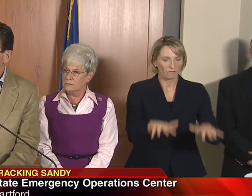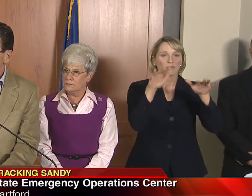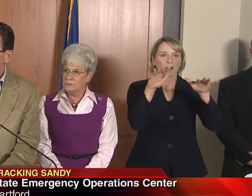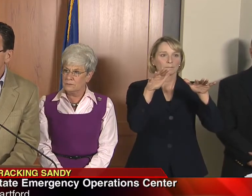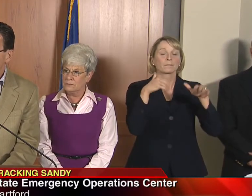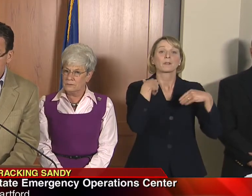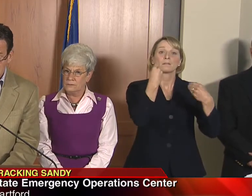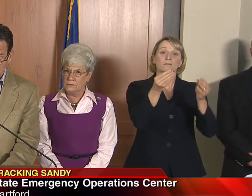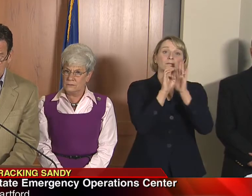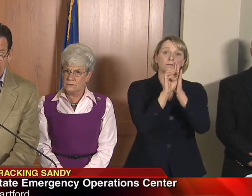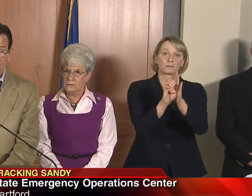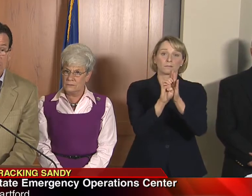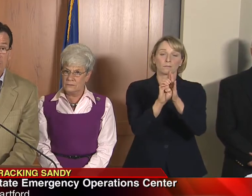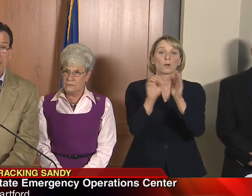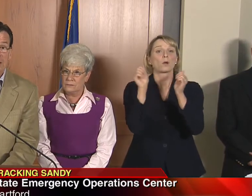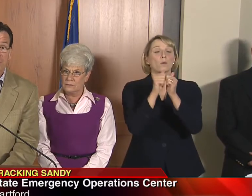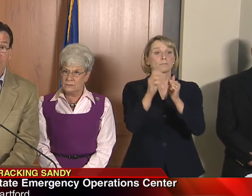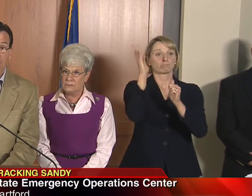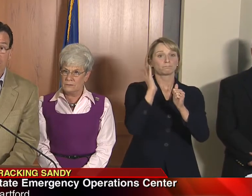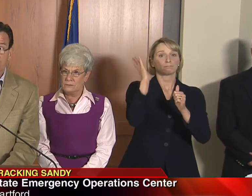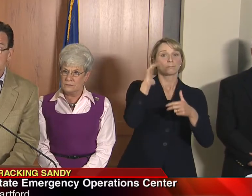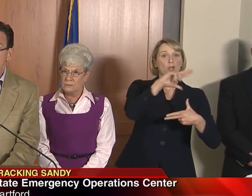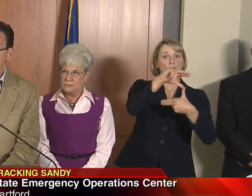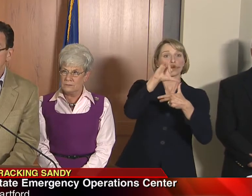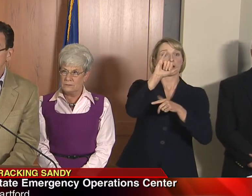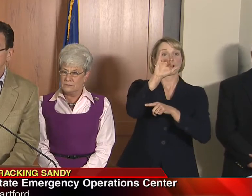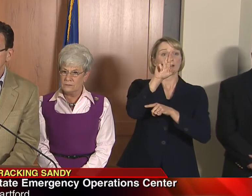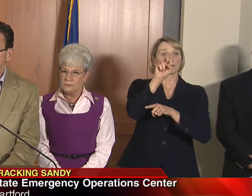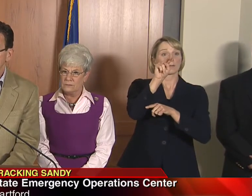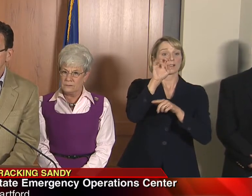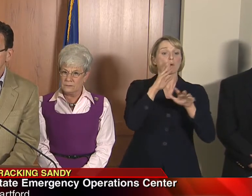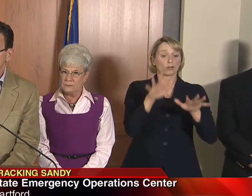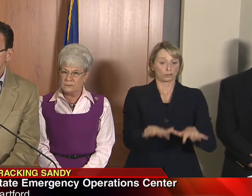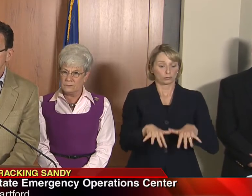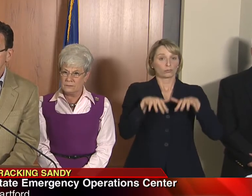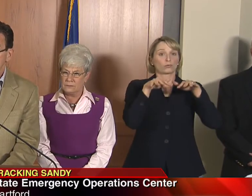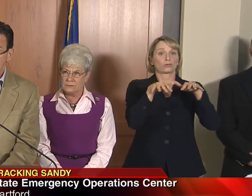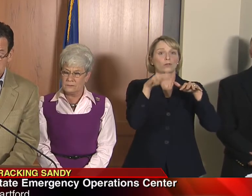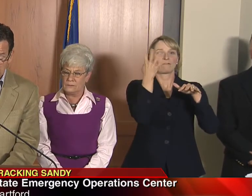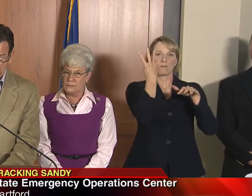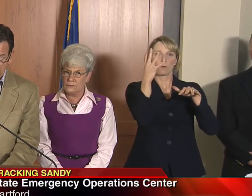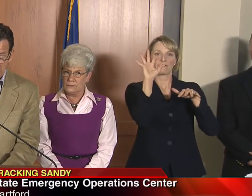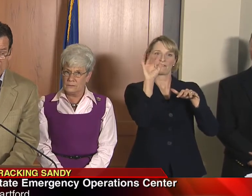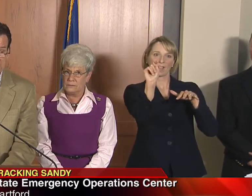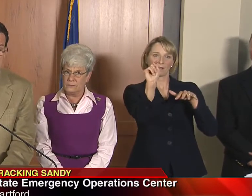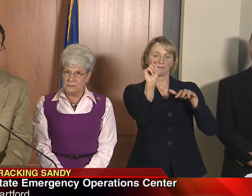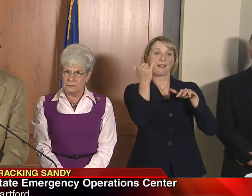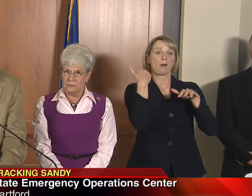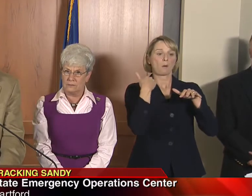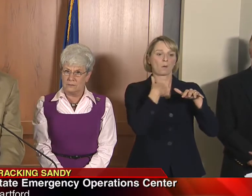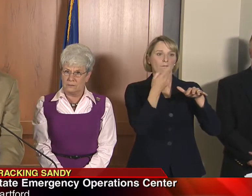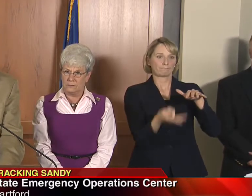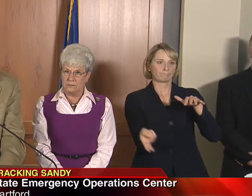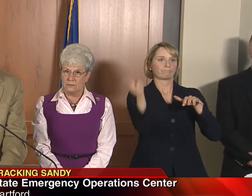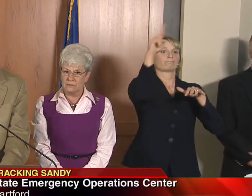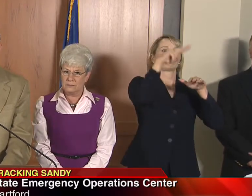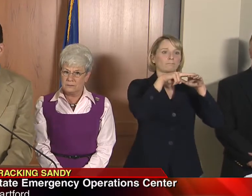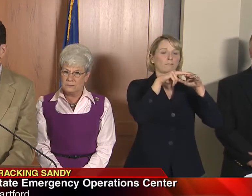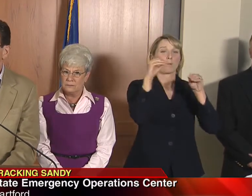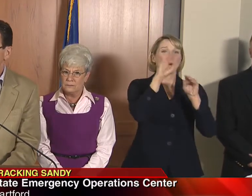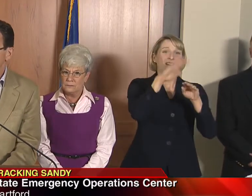perspective, with Irene, we had a 4-foot surge. So we're talking about a surge more